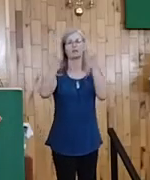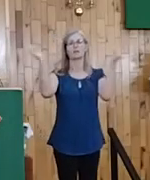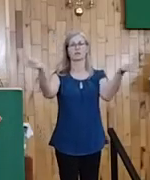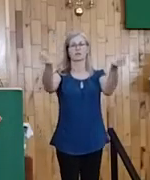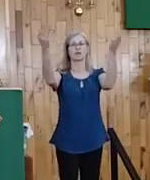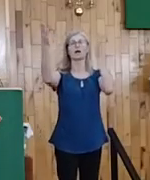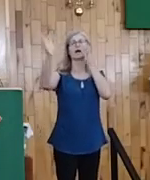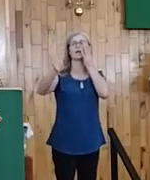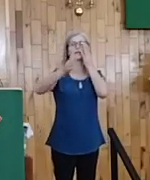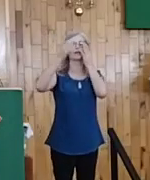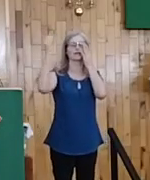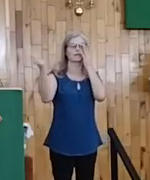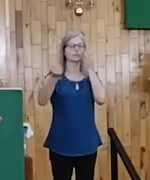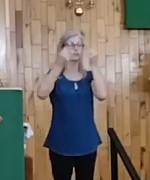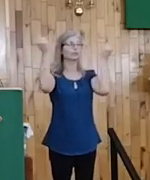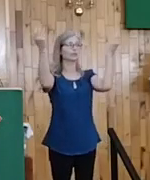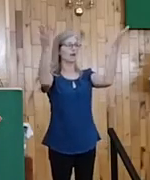Alleluia.